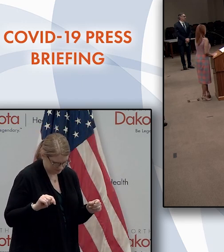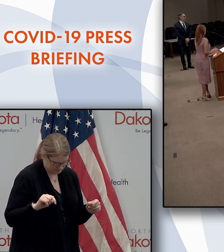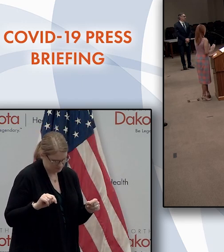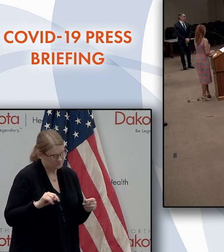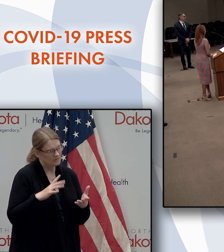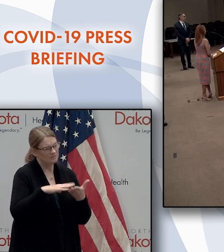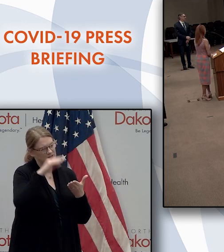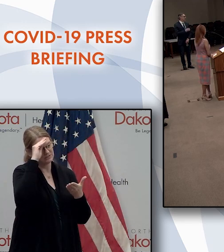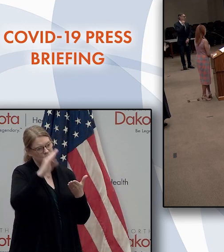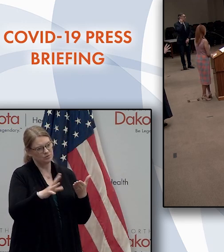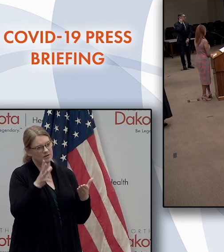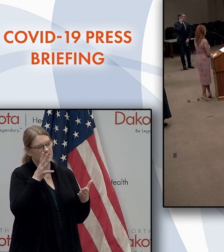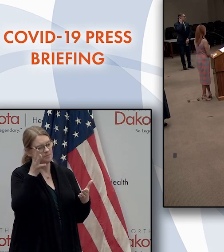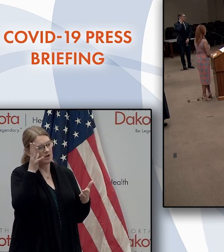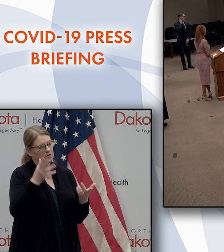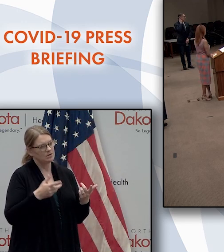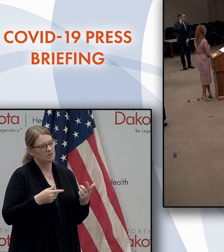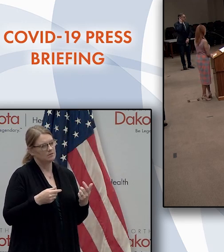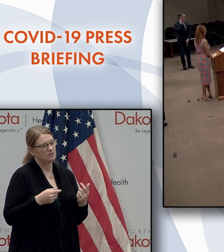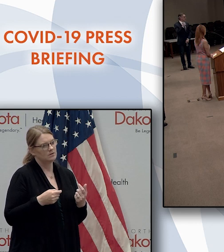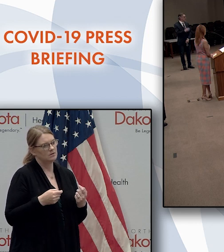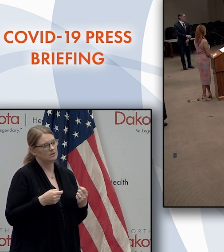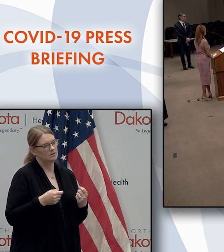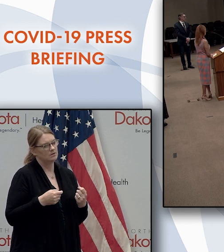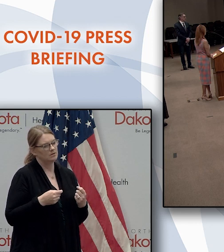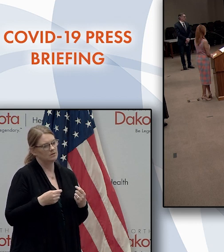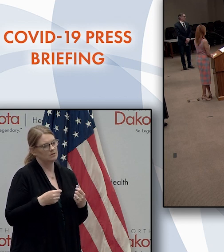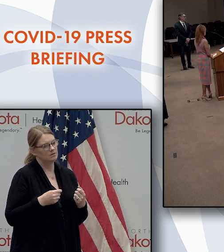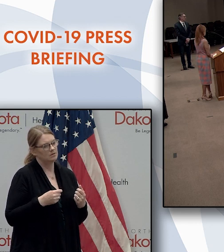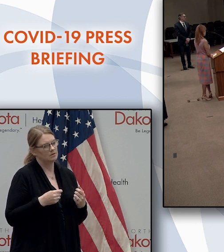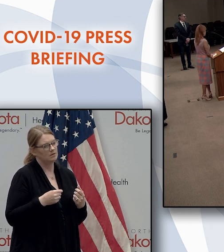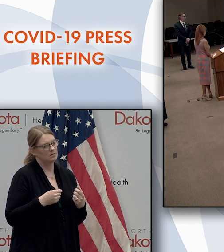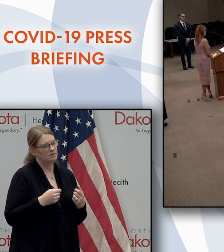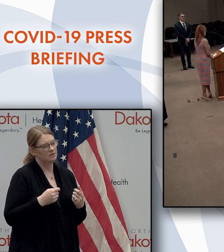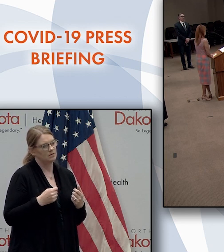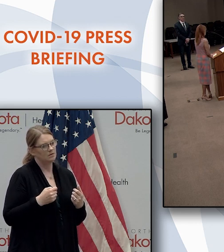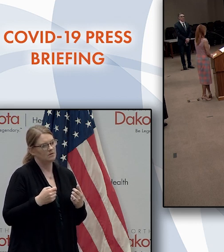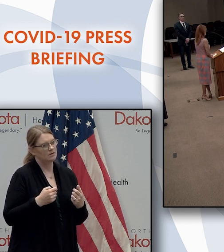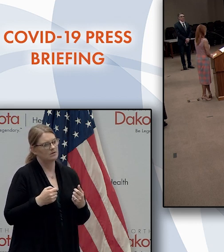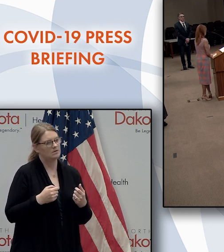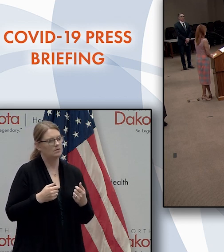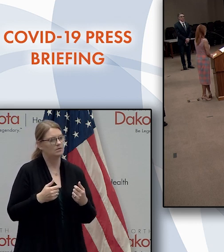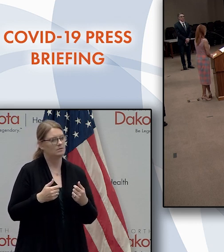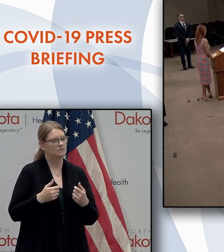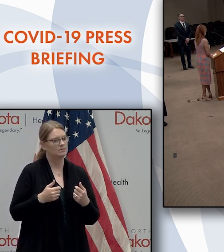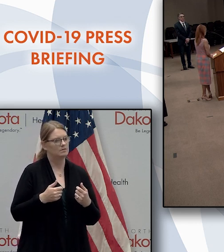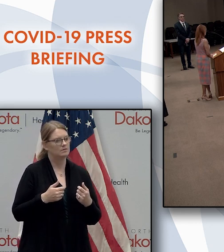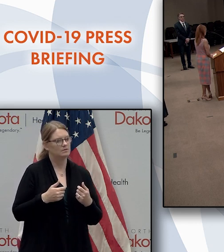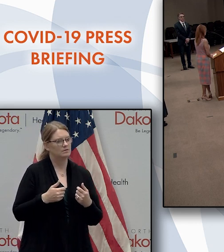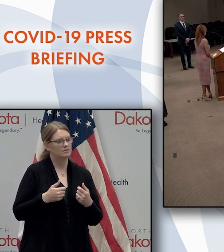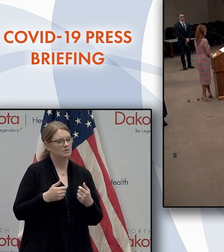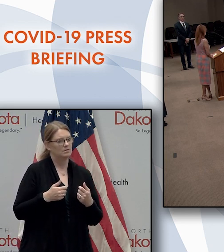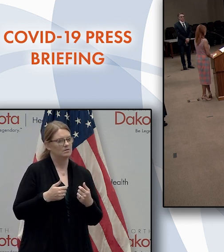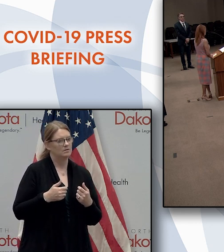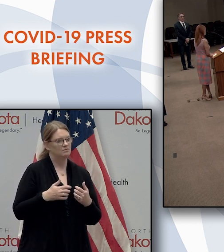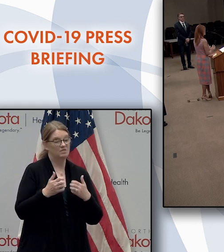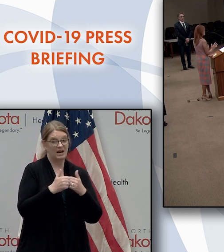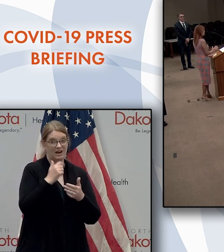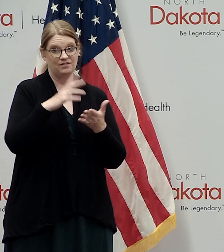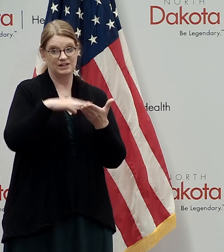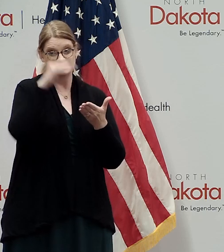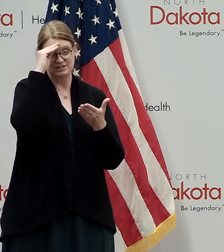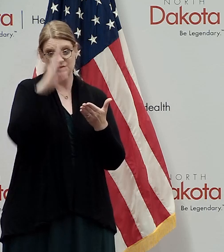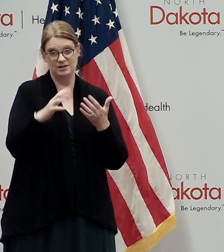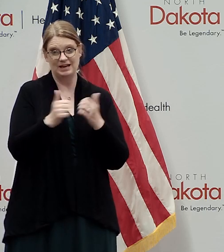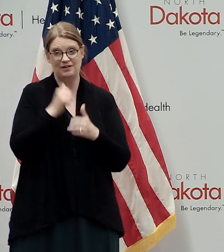side, I guess. Will there be an opt-out of in-person classes for every student and parent for their child?